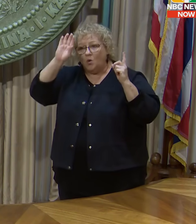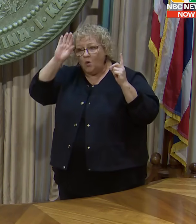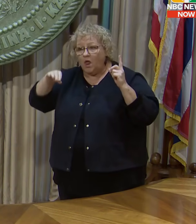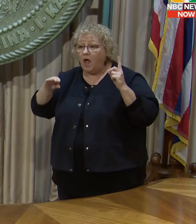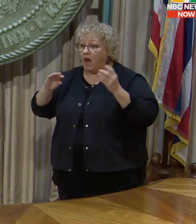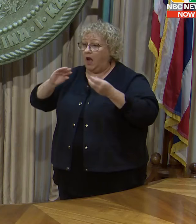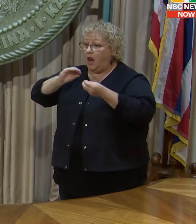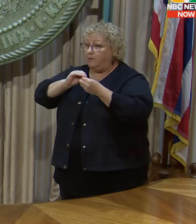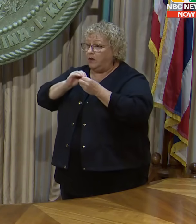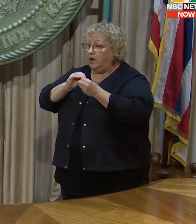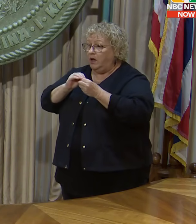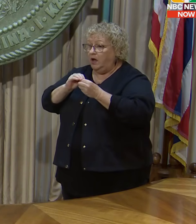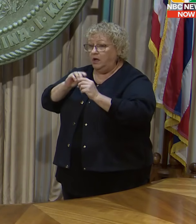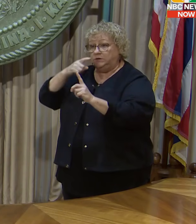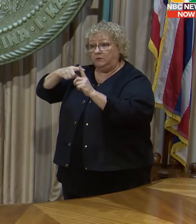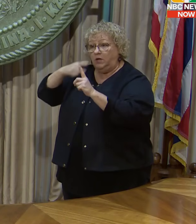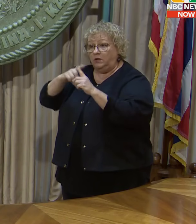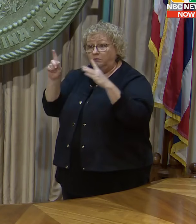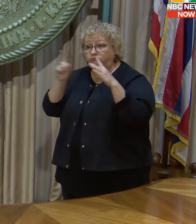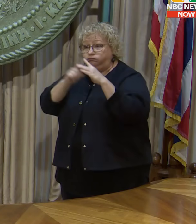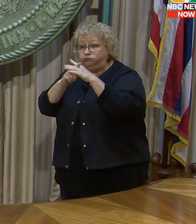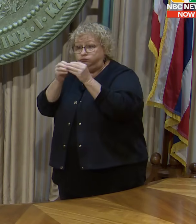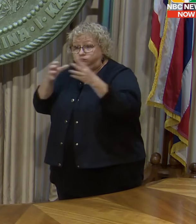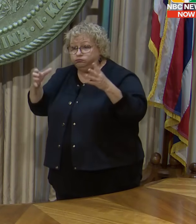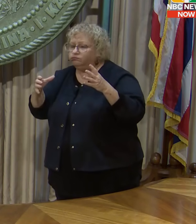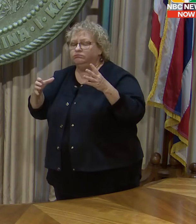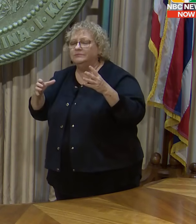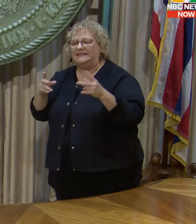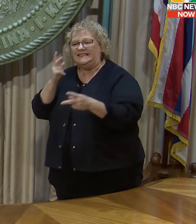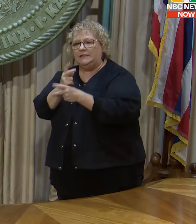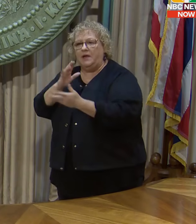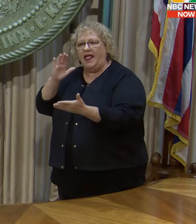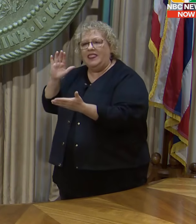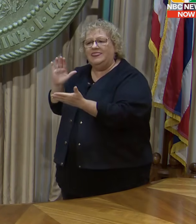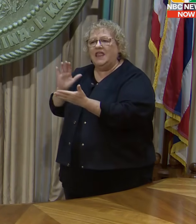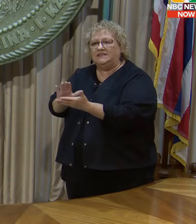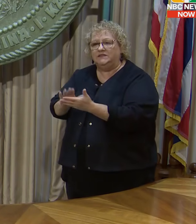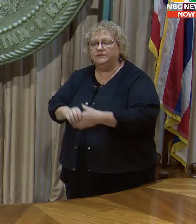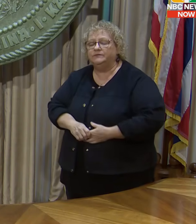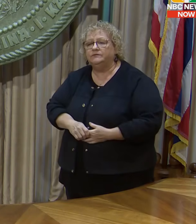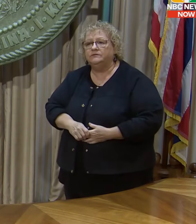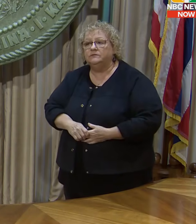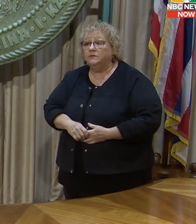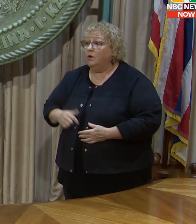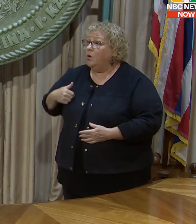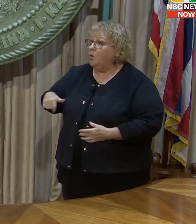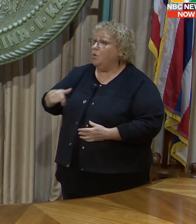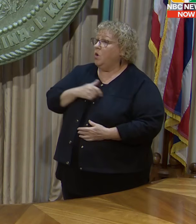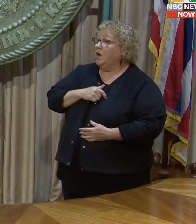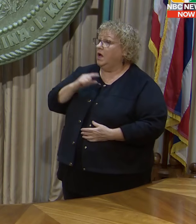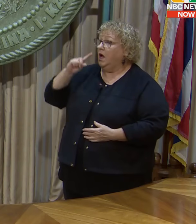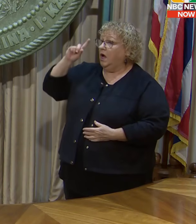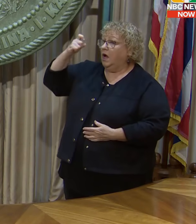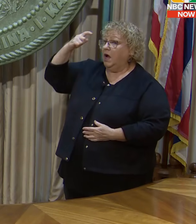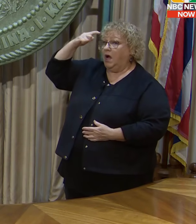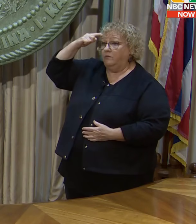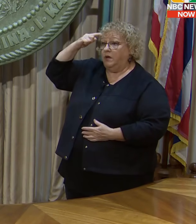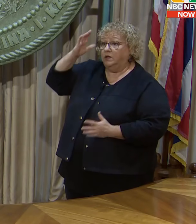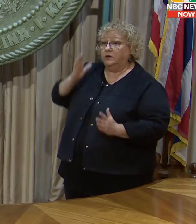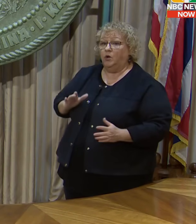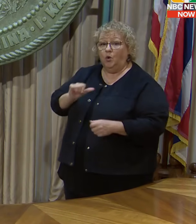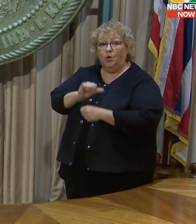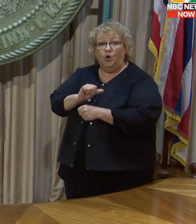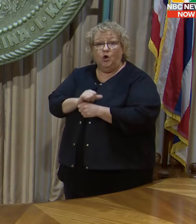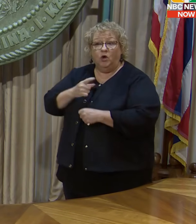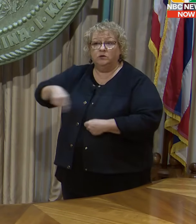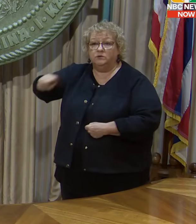get sick and die, and the quicker we can get through this. And we in the government need to bear in mind that the sacrifice being made by the